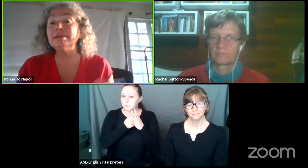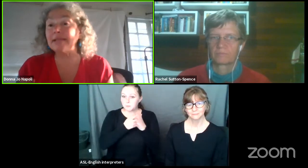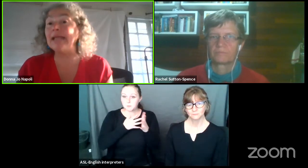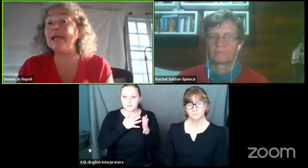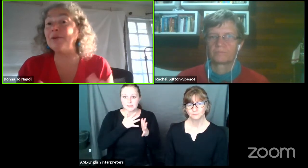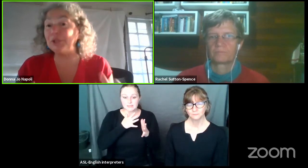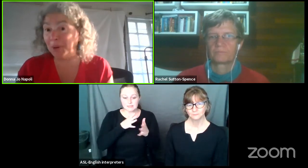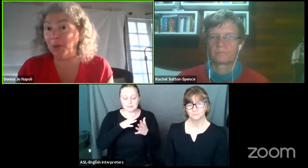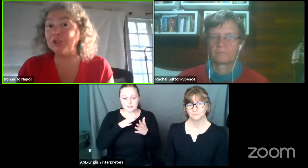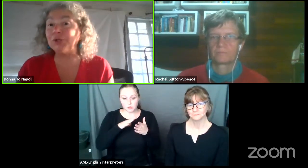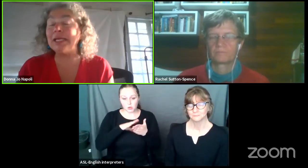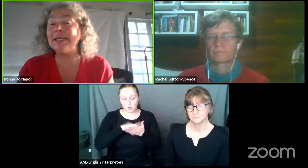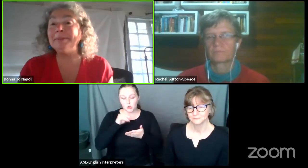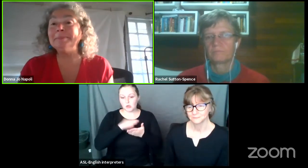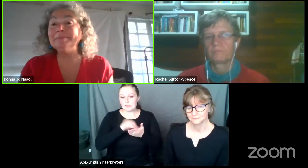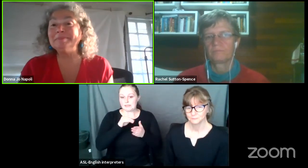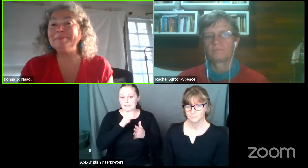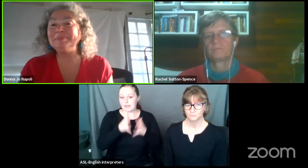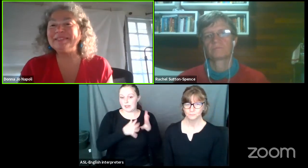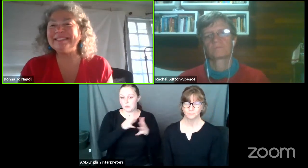literature, sign language poetry?